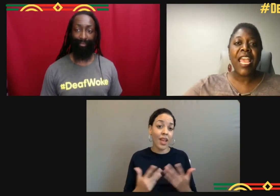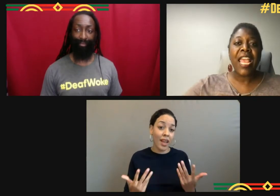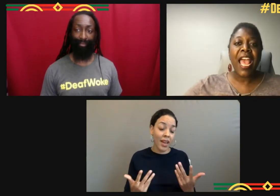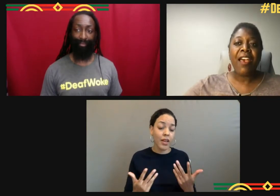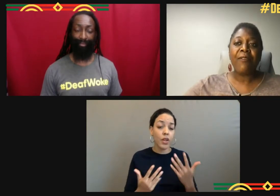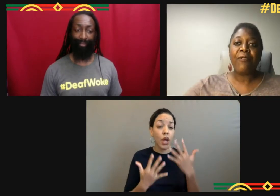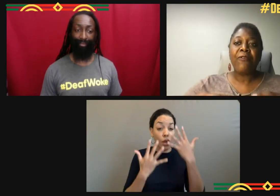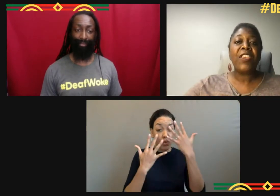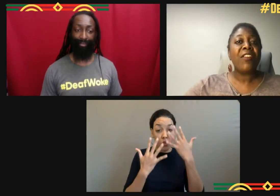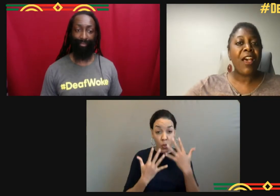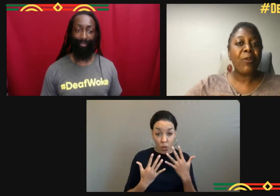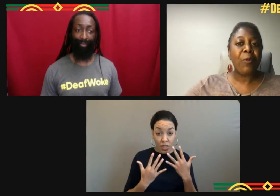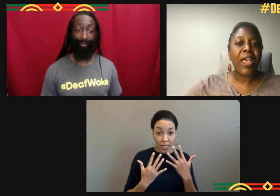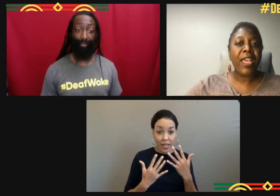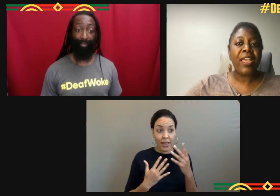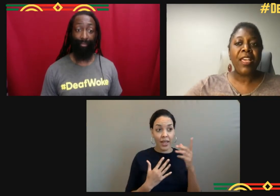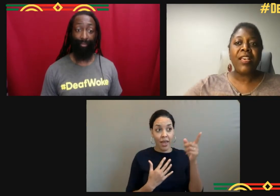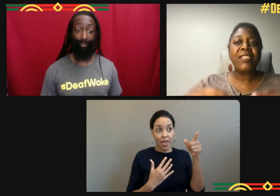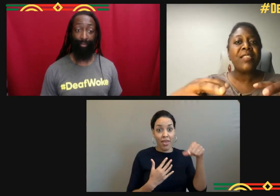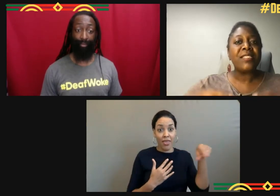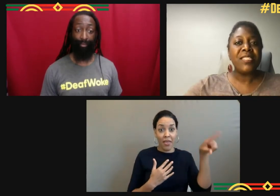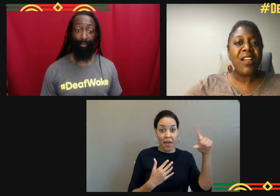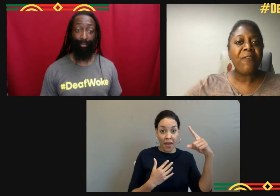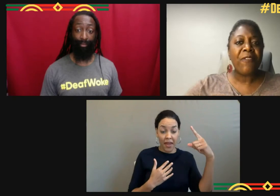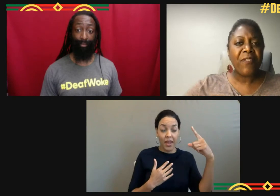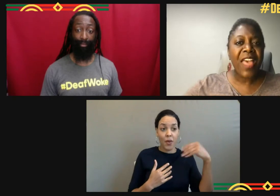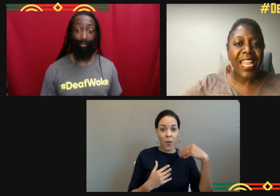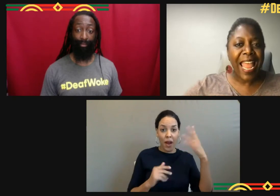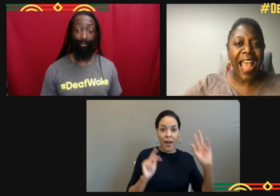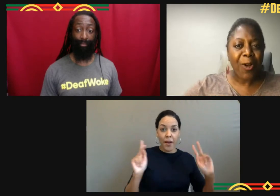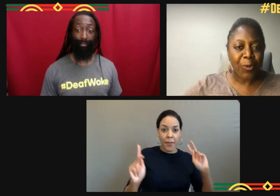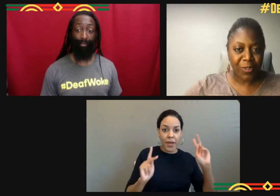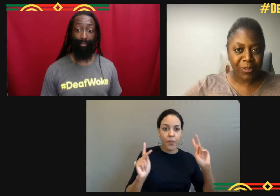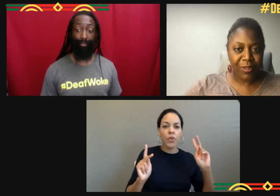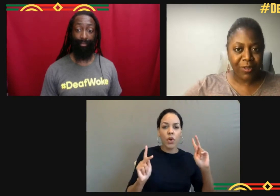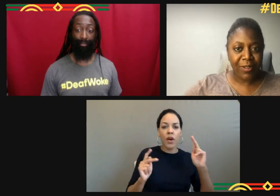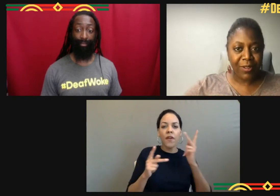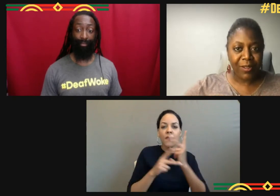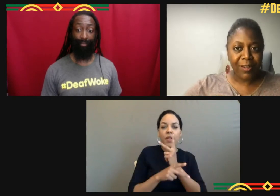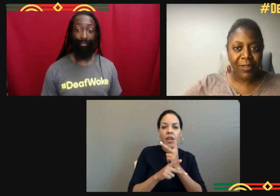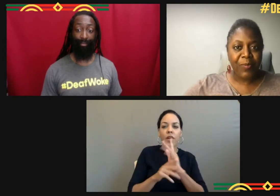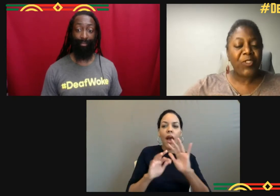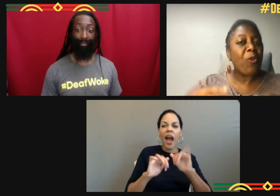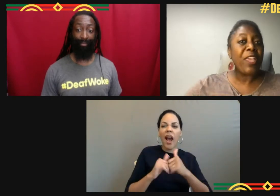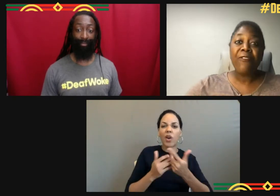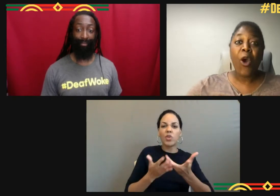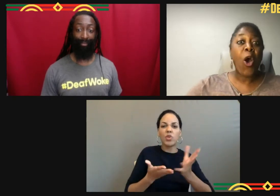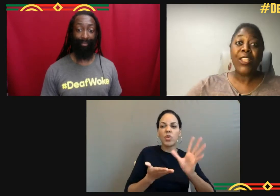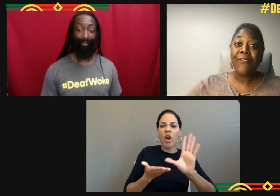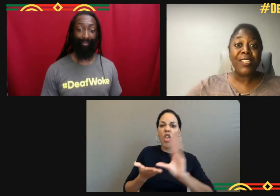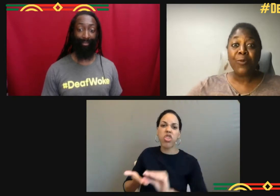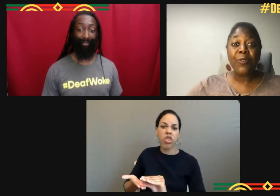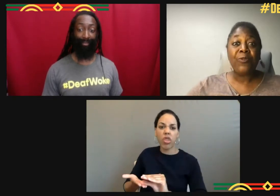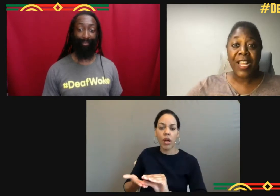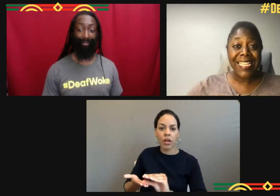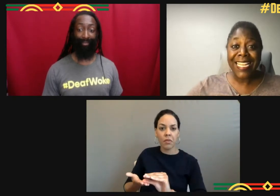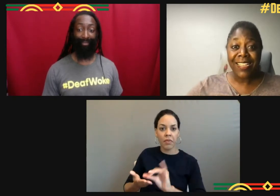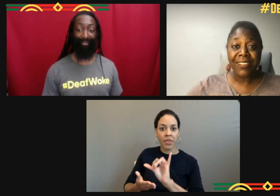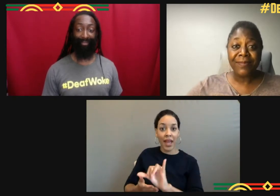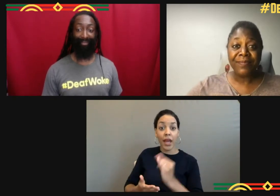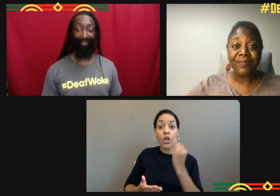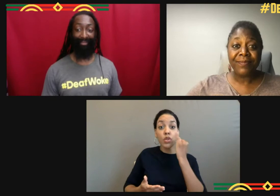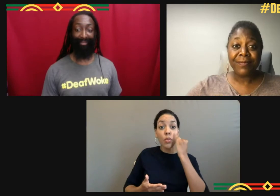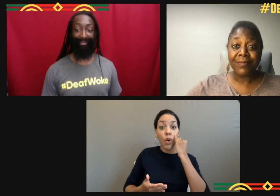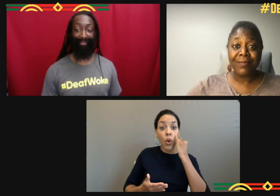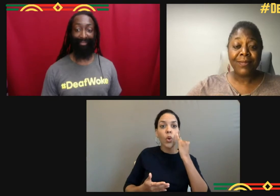unfortunately, they have figured out a way to snuff that out. So if all of us were